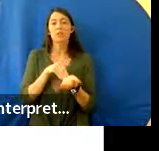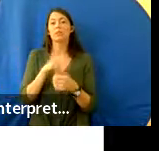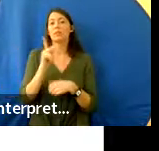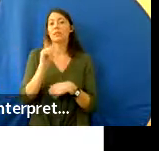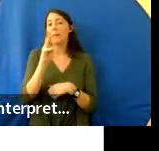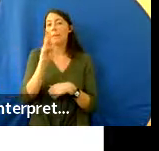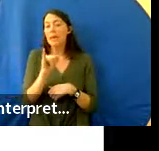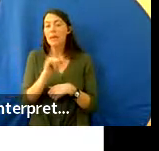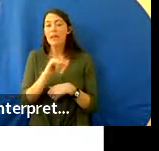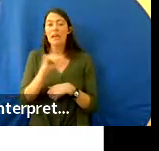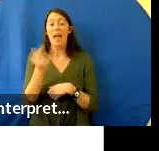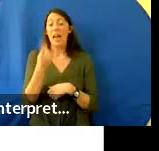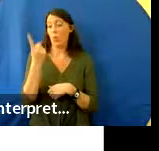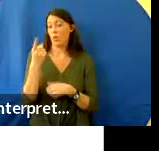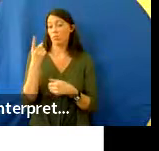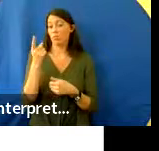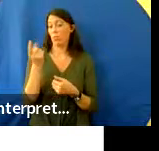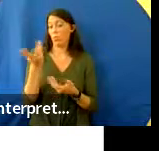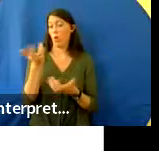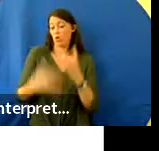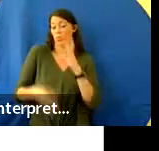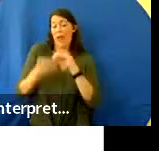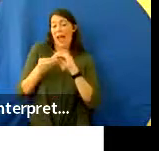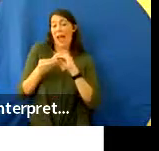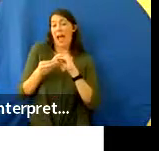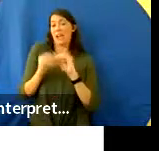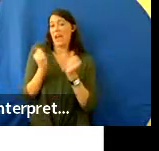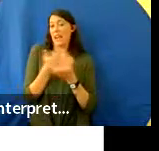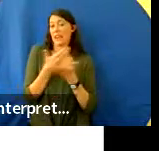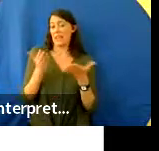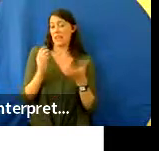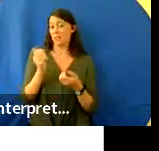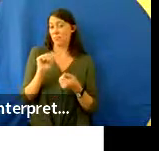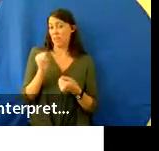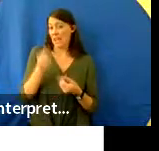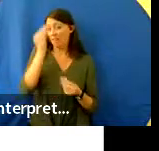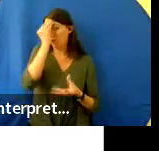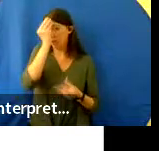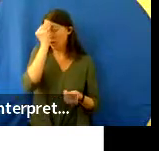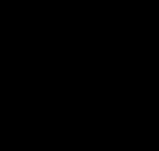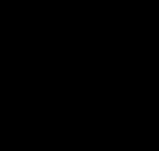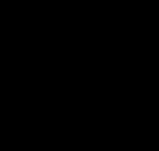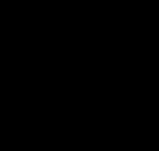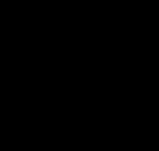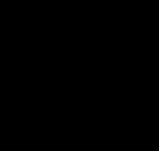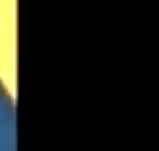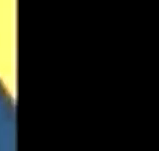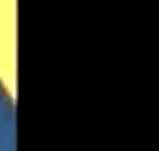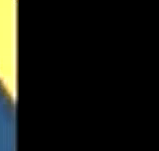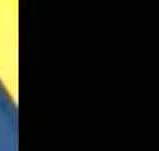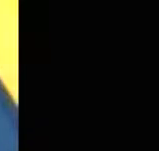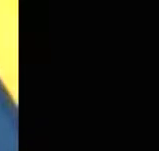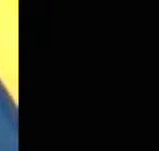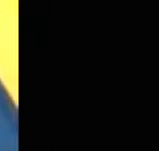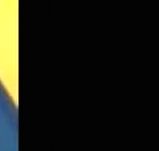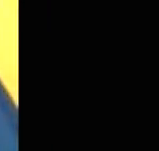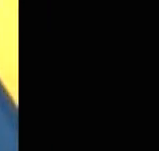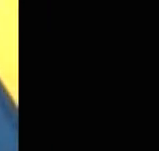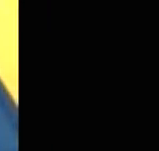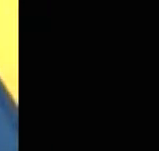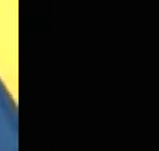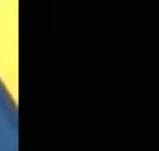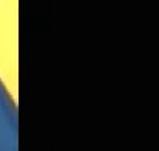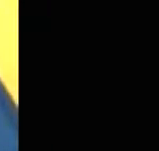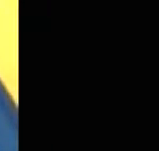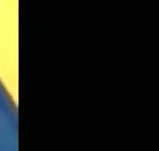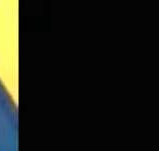a clinician, anything you all want to add to the mix of information today. I appreciate the presentations. Thank you. And I